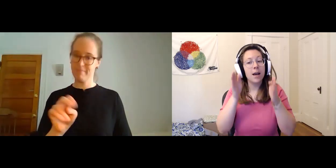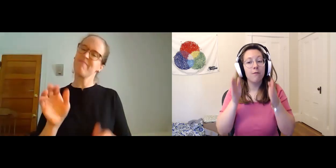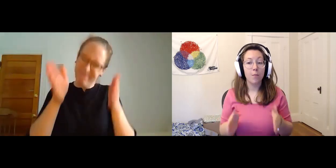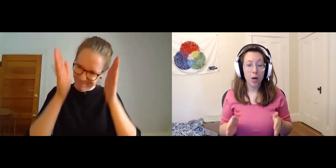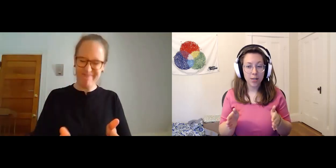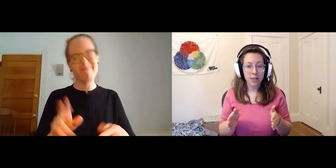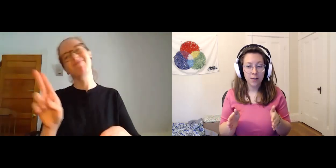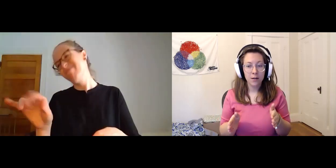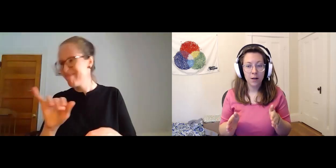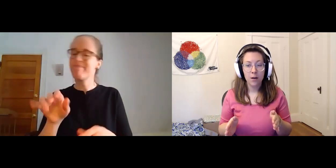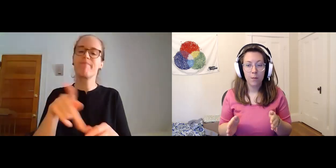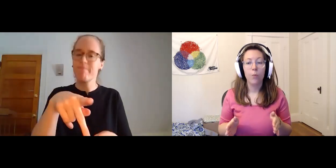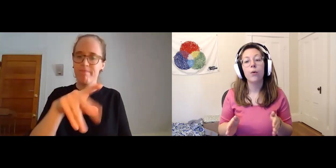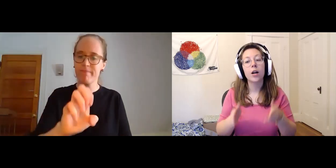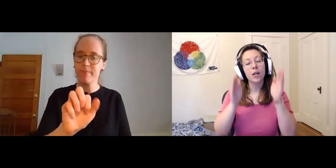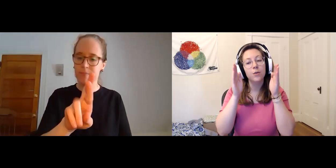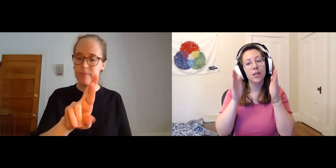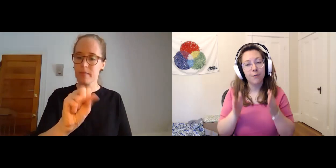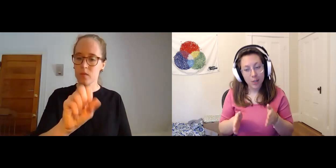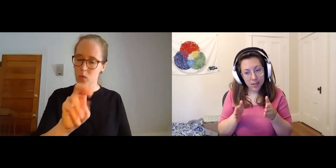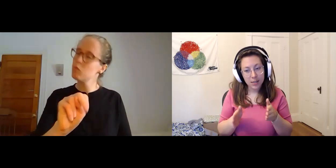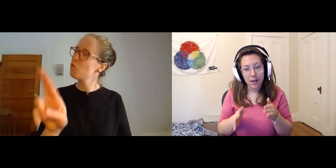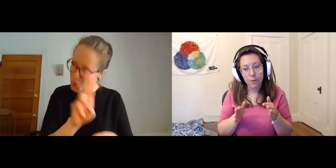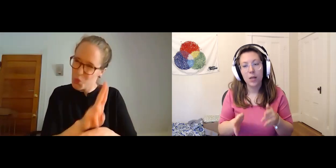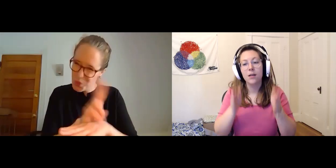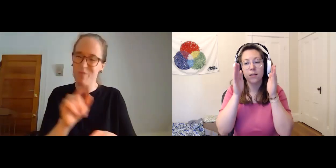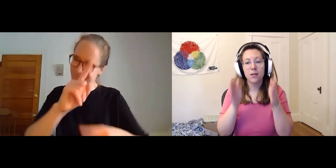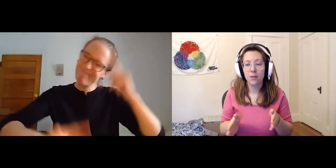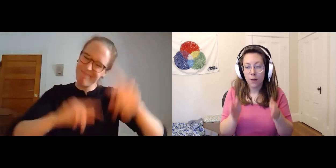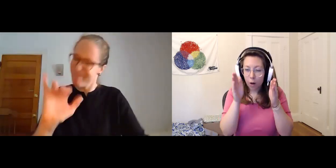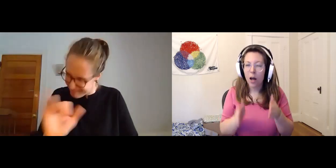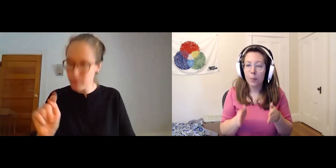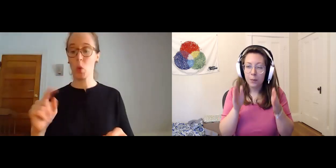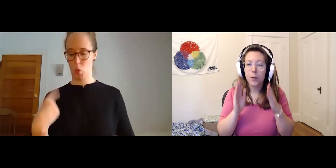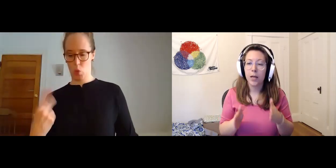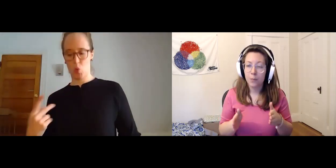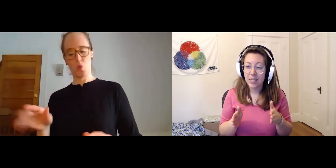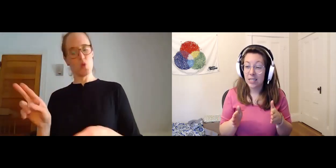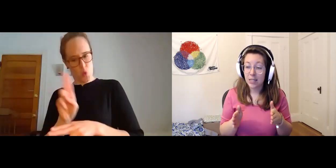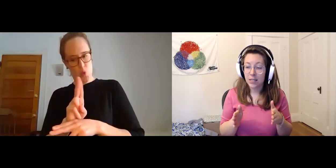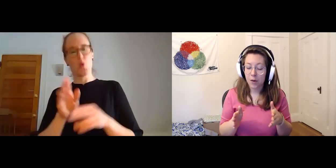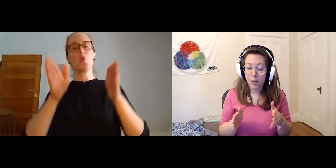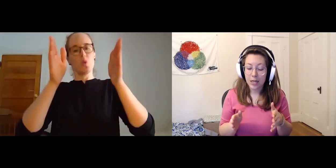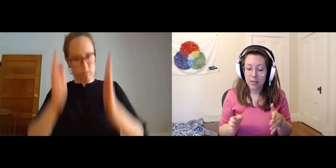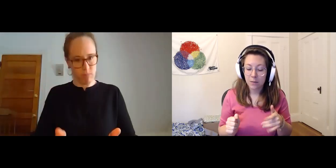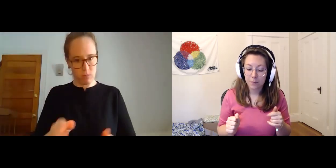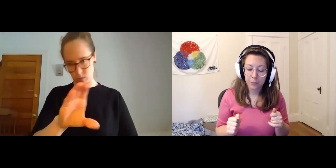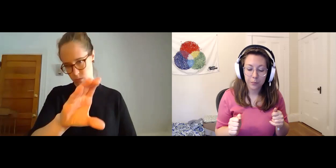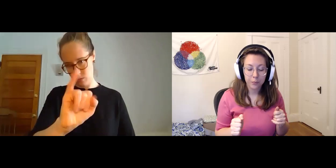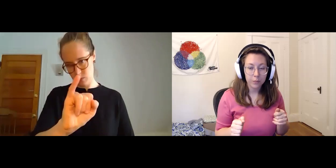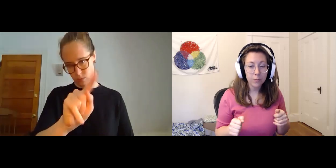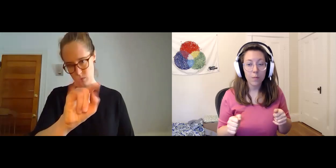is the sign for person, but we were going to use it for citizen because all people can be citizens of a place.